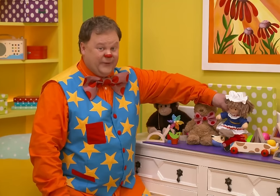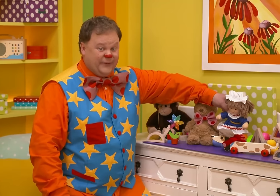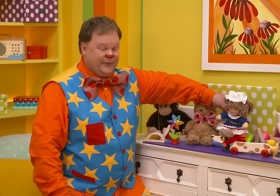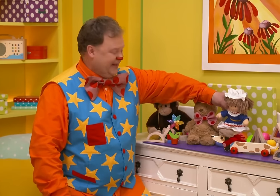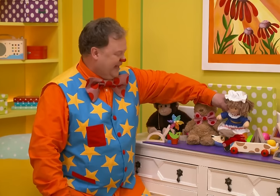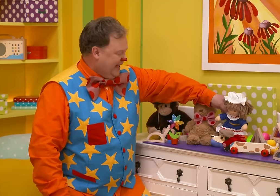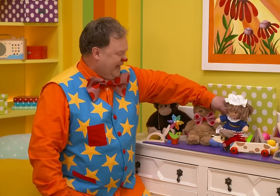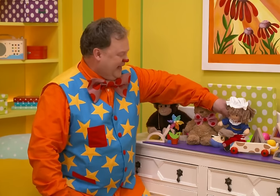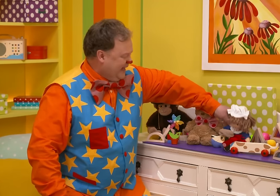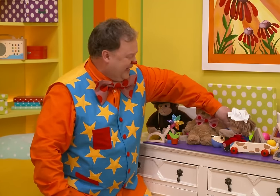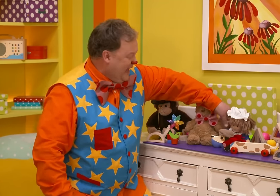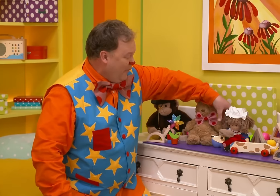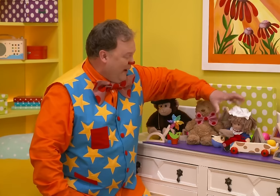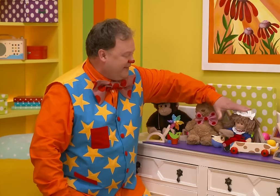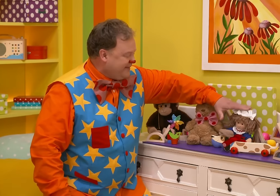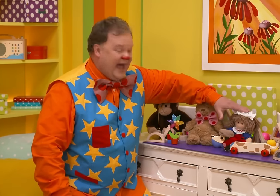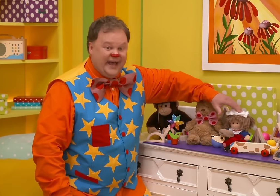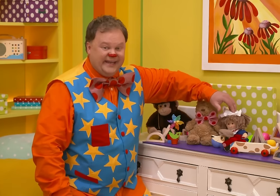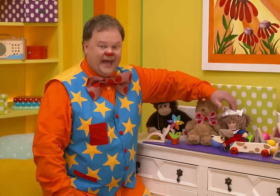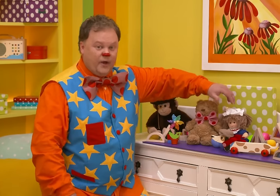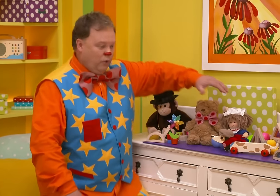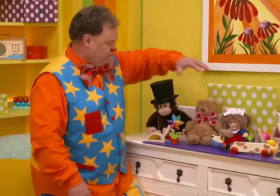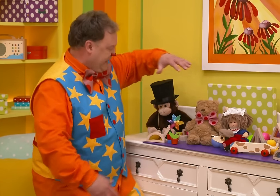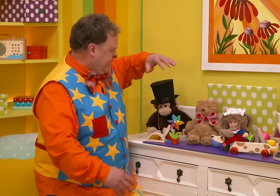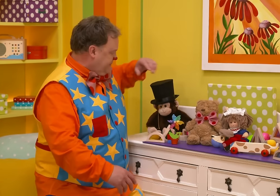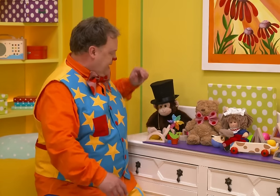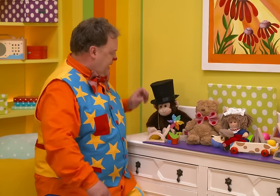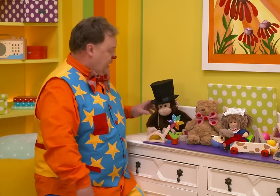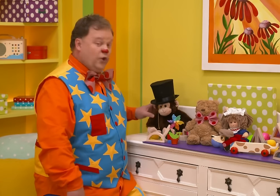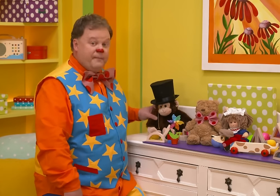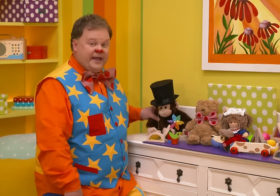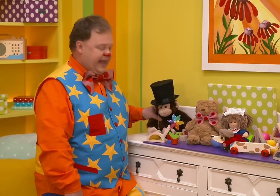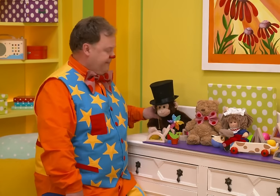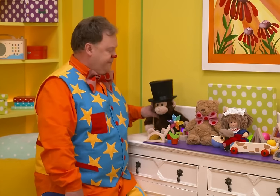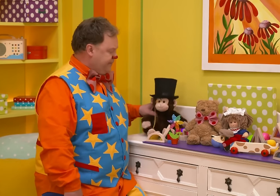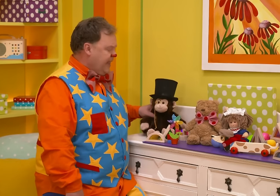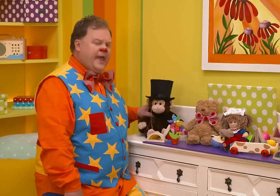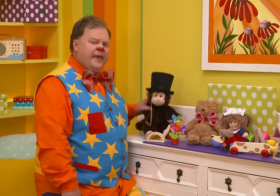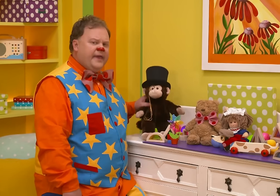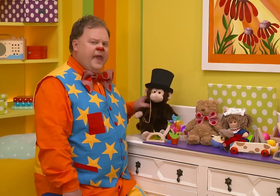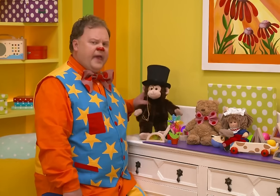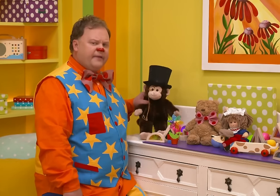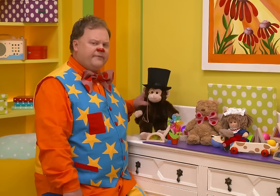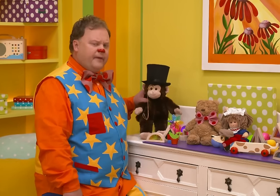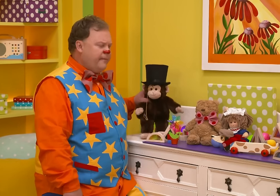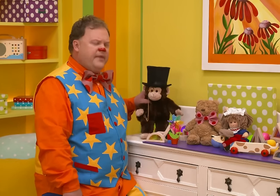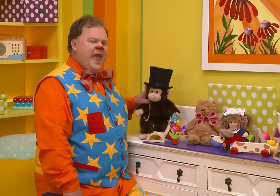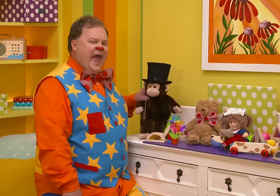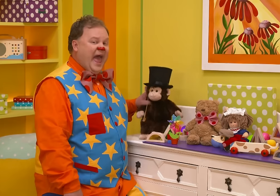cool! Well done! Right, Lord Monkey. Yes, have